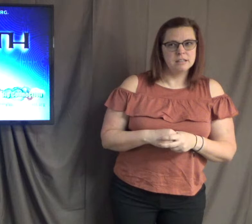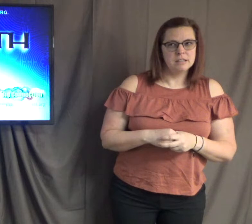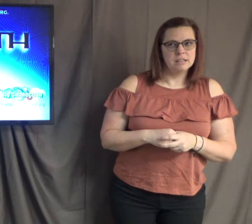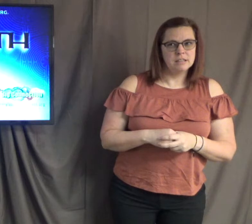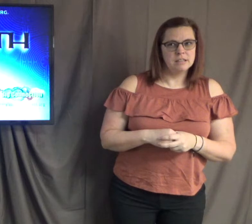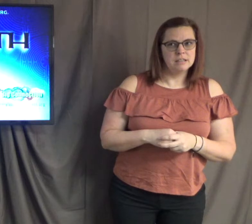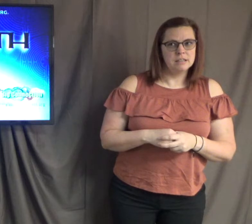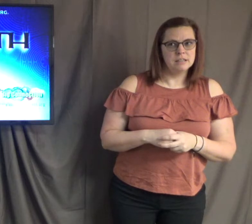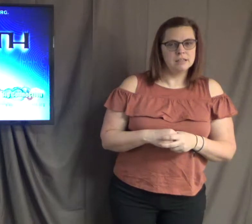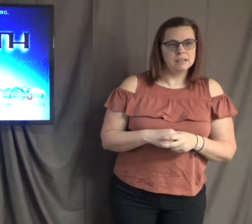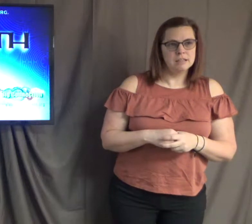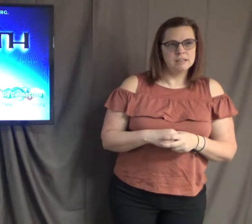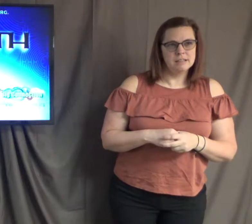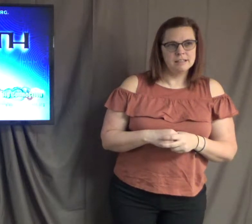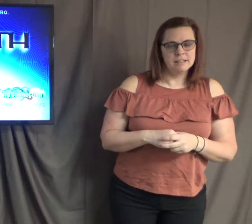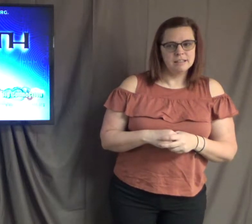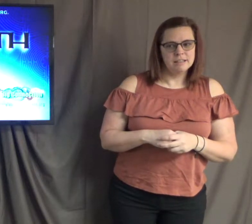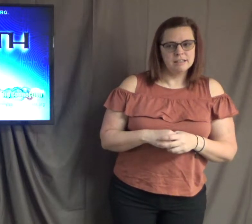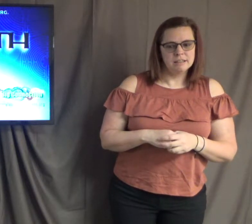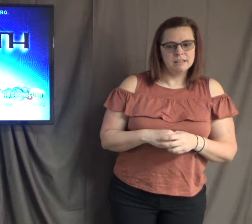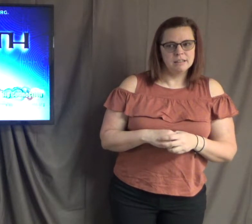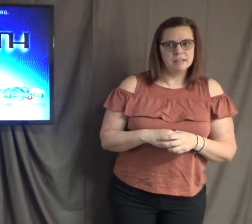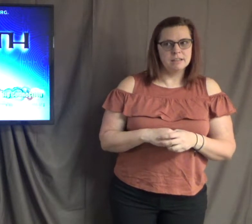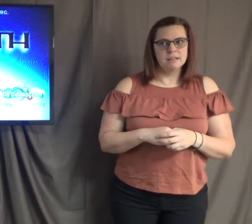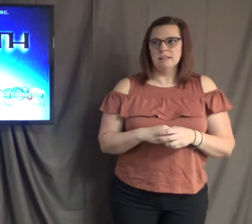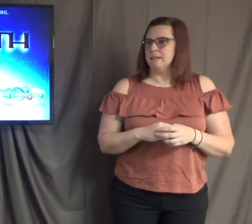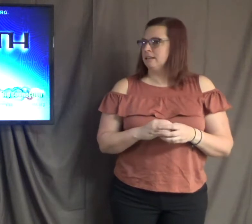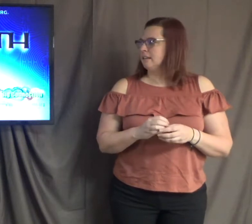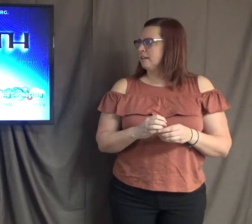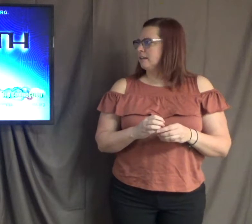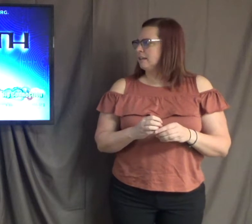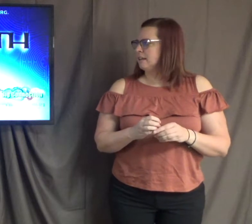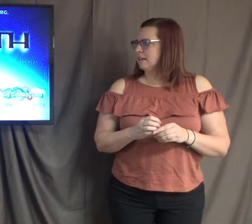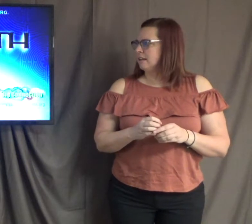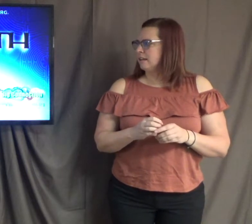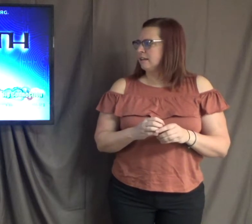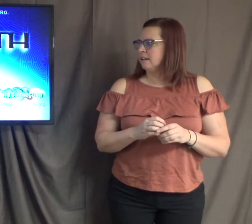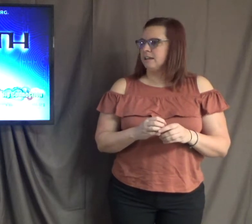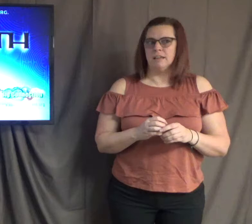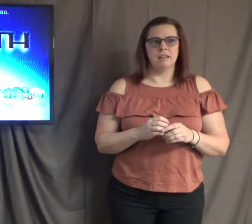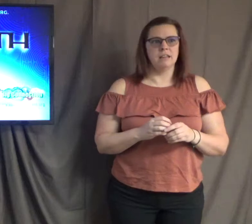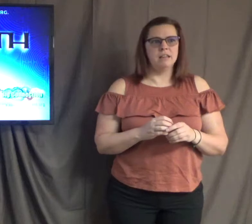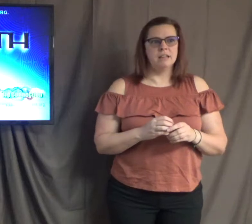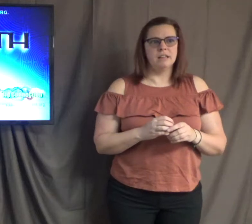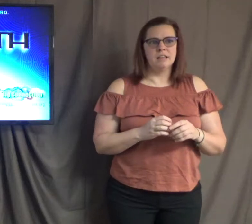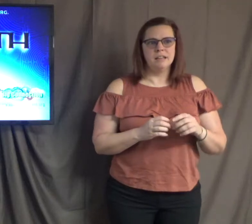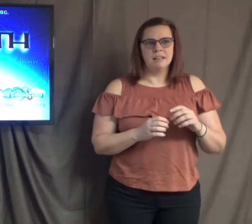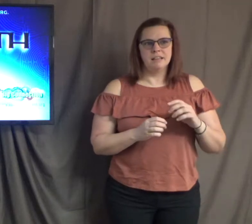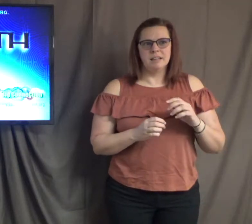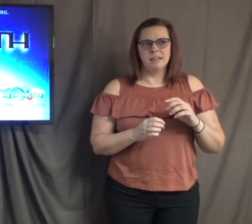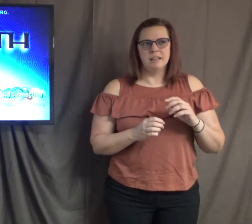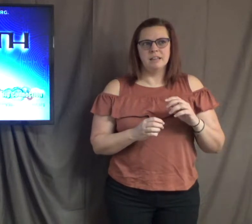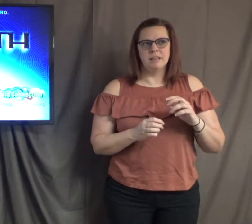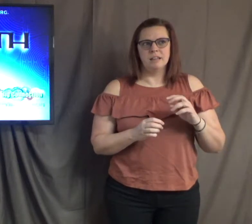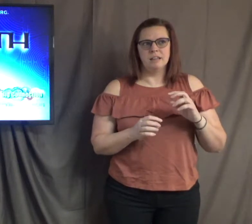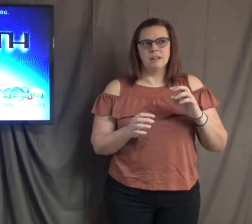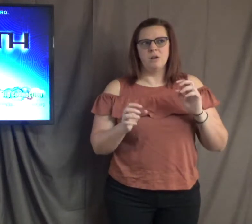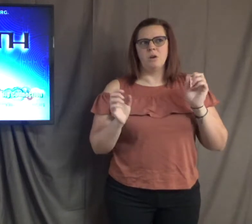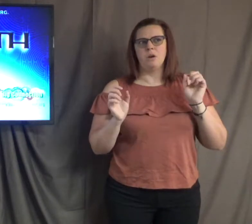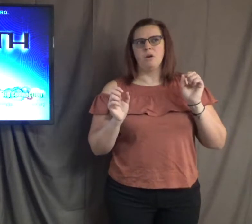walk that we do in our normal community center here at Mile High with our canvas labyrinth. But we also